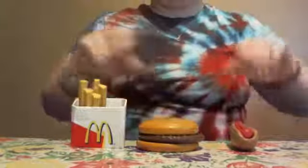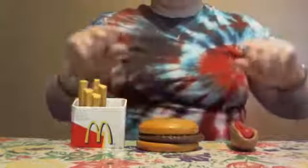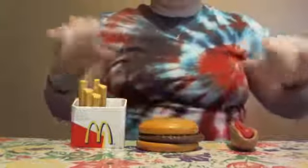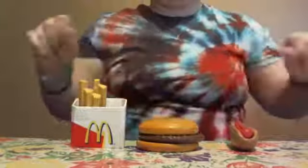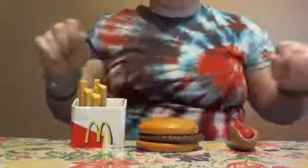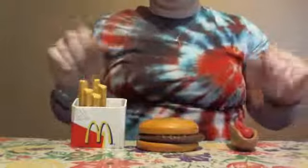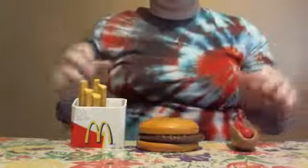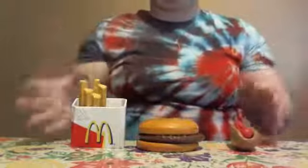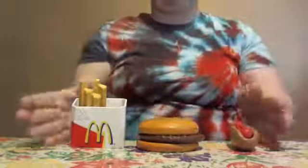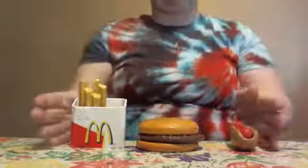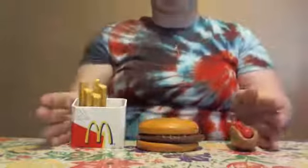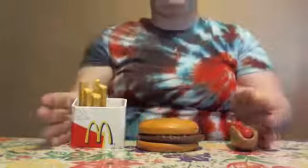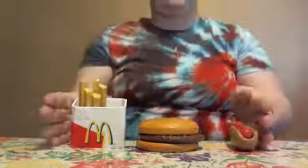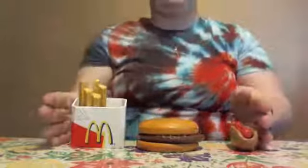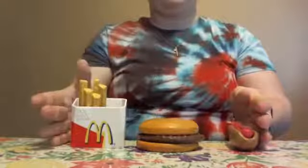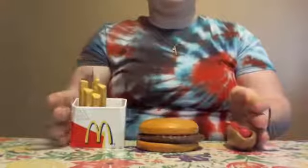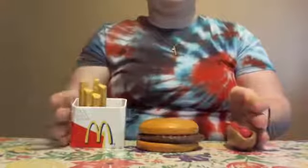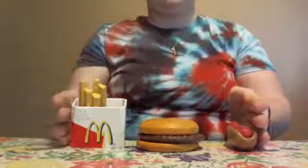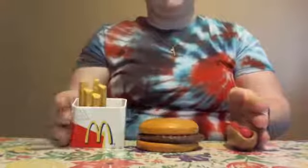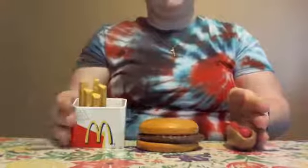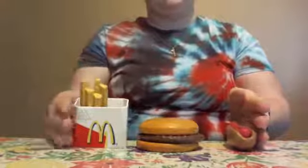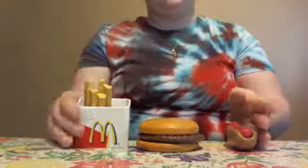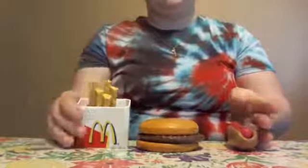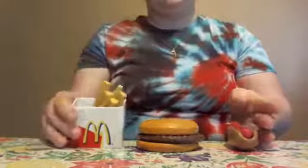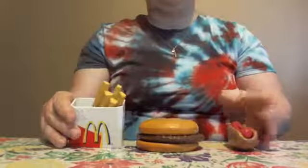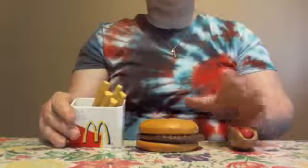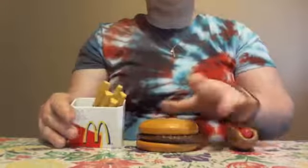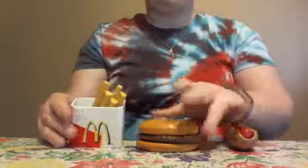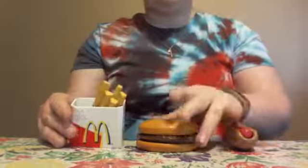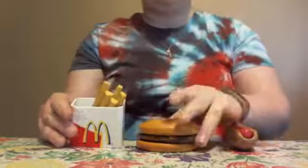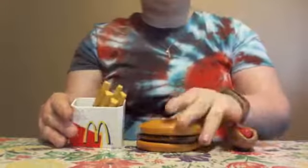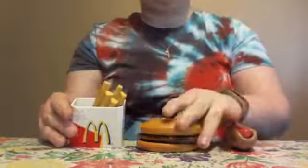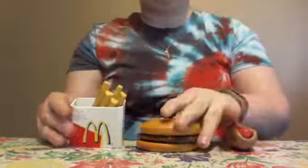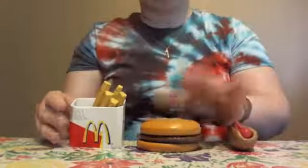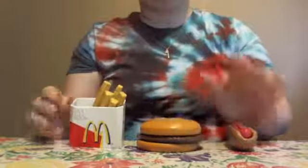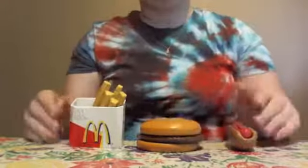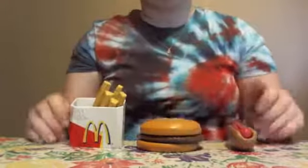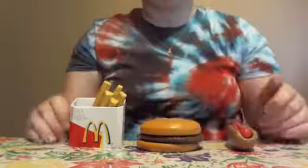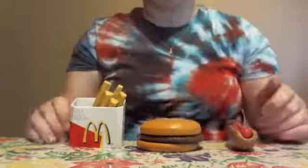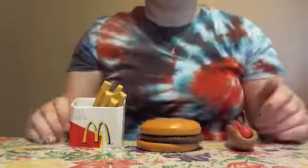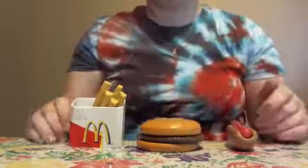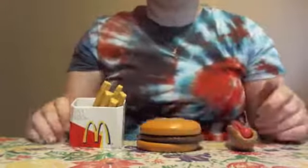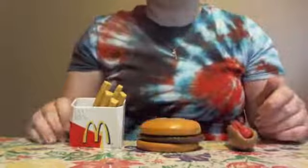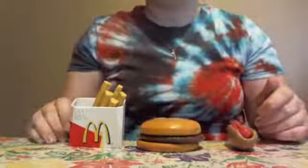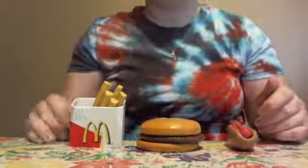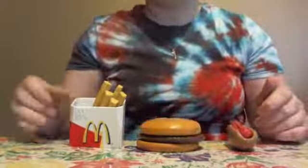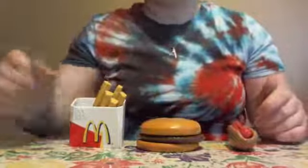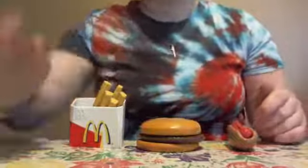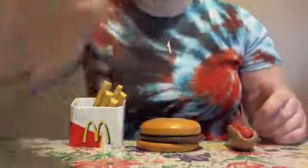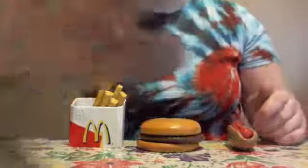hot dog. So I'm going to cover the camera and take 1 away, and I want you to guess which one it